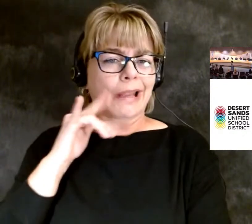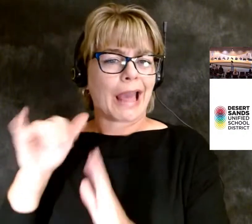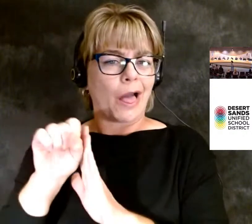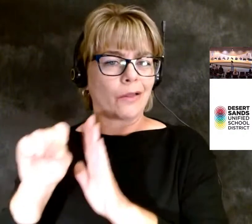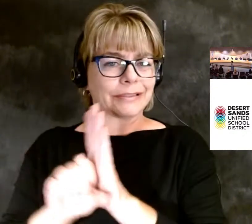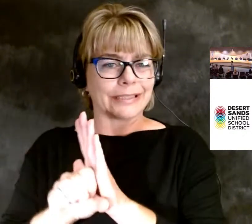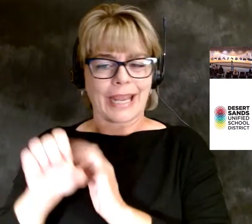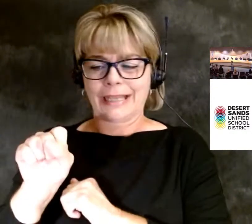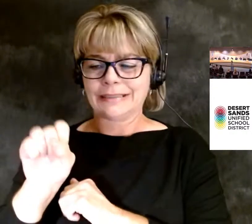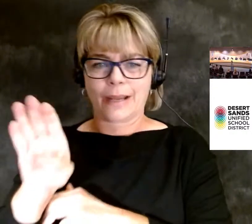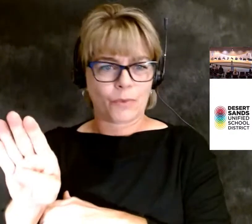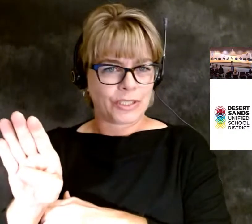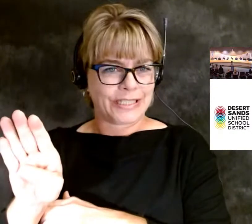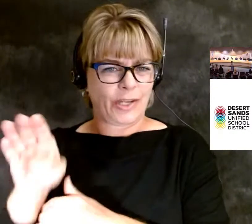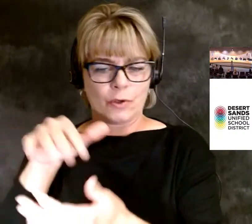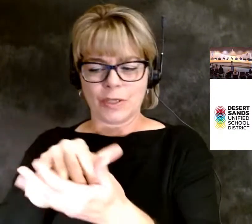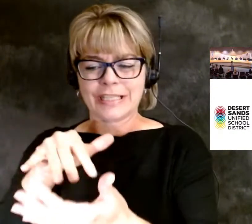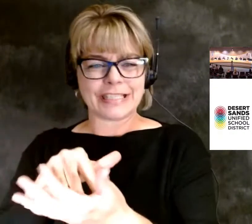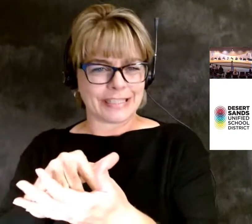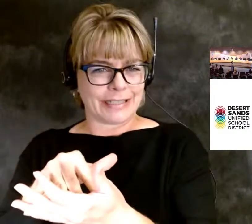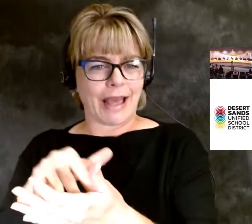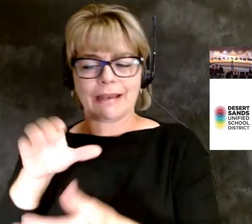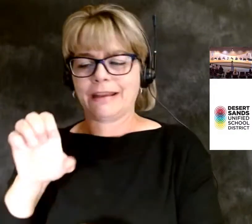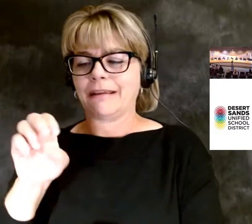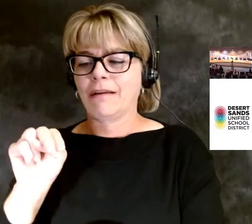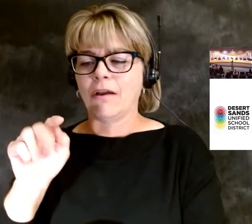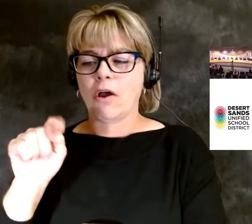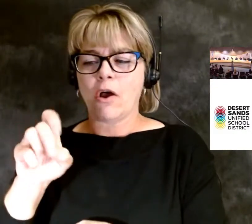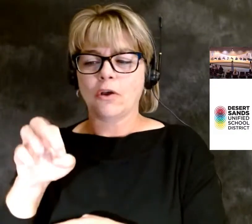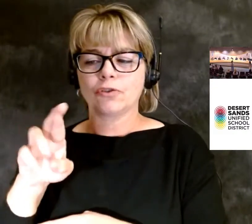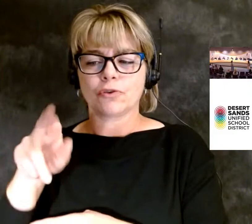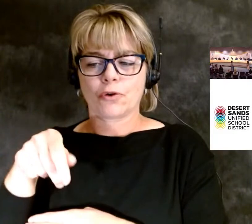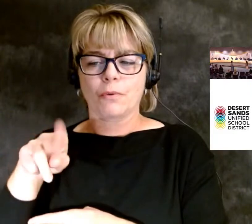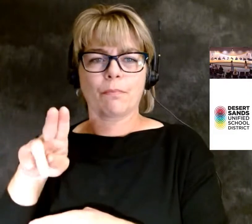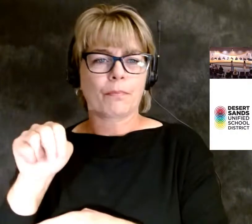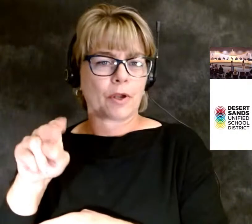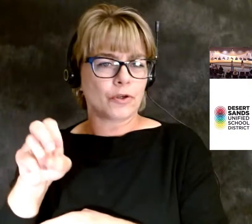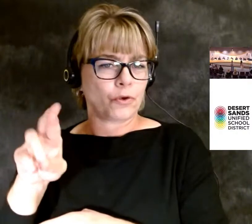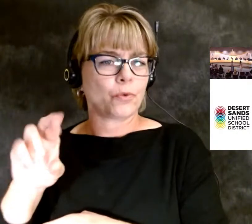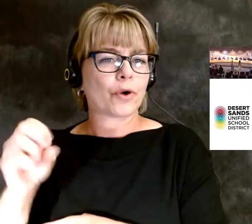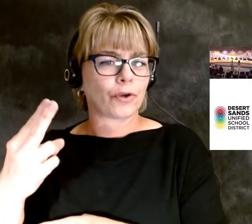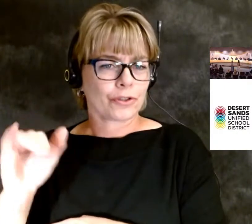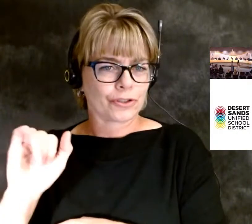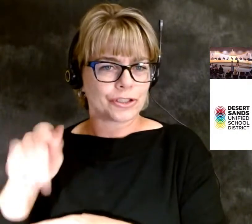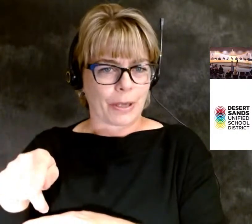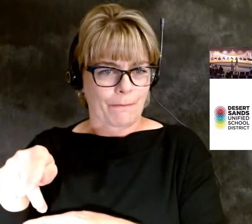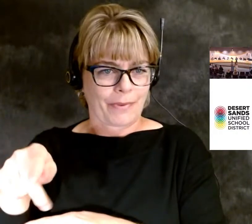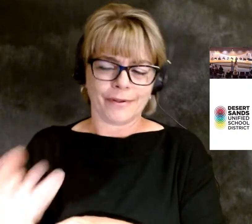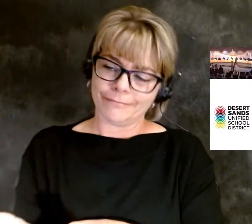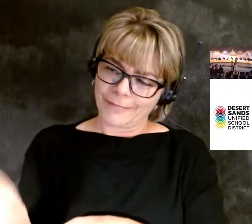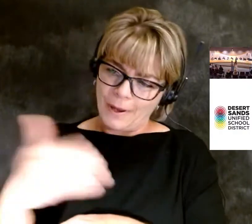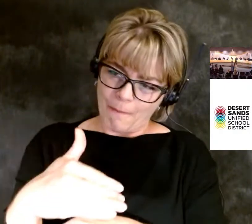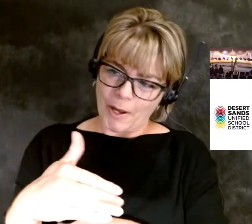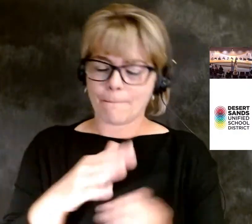studying entrepreneurship. So, Montserrat, would you like to come up? Bravo, Montserrat.